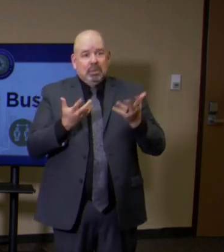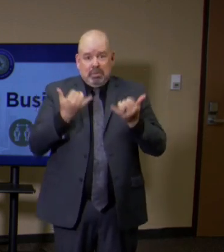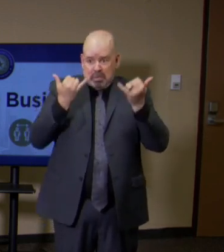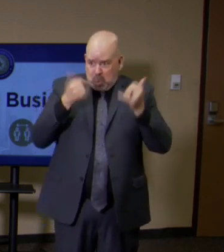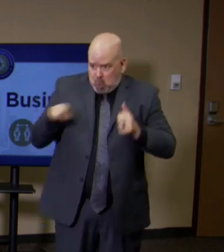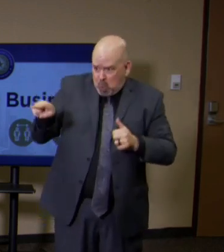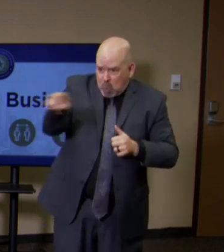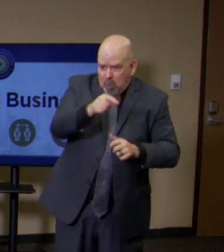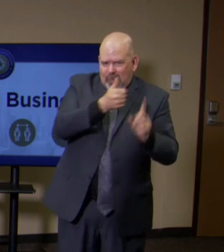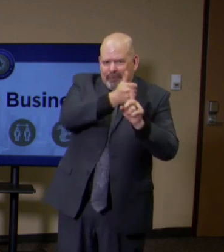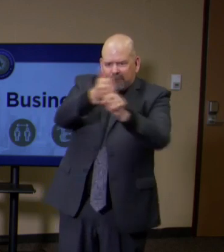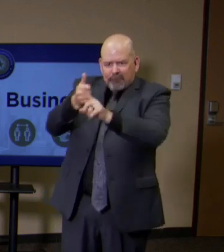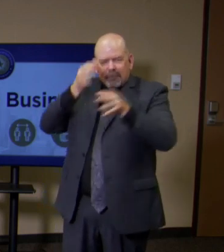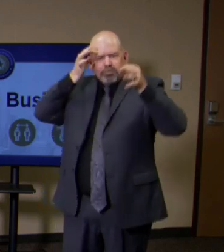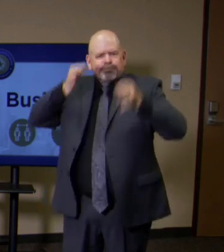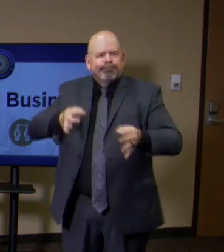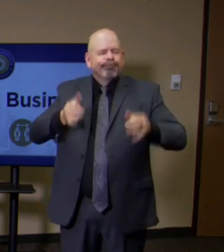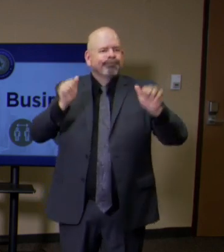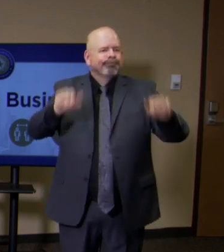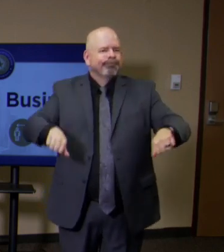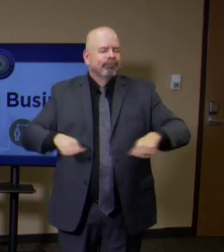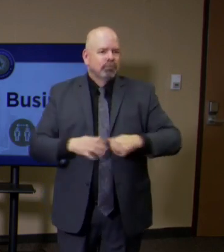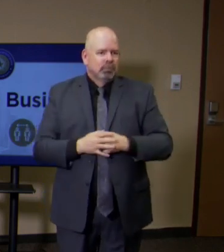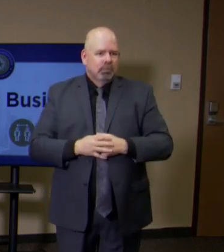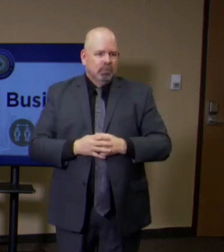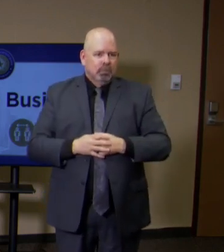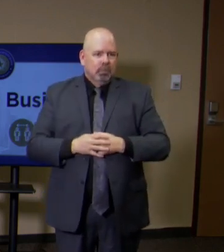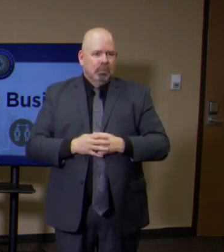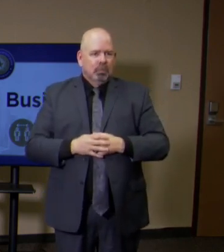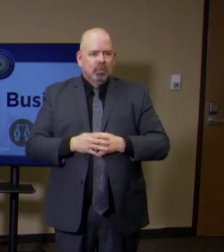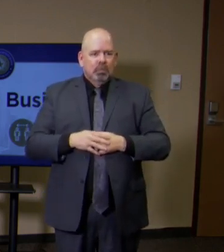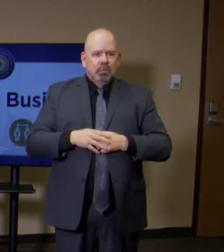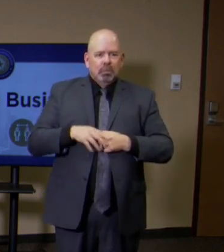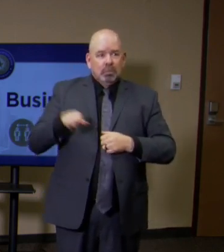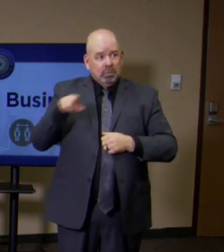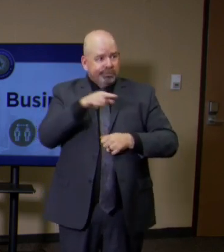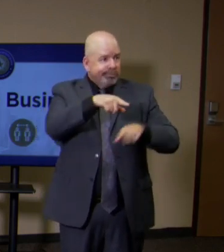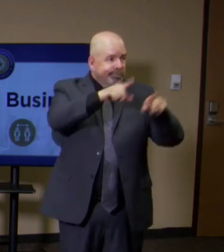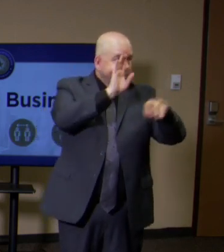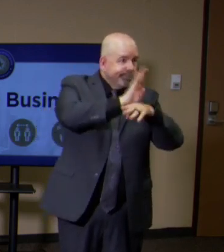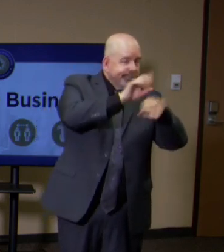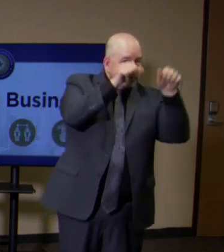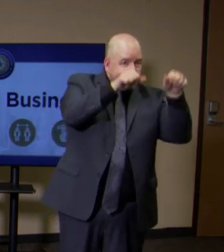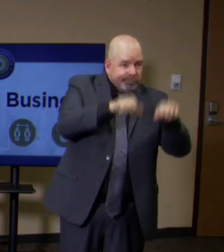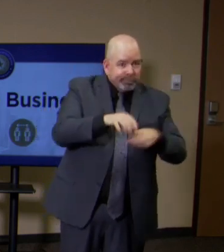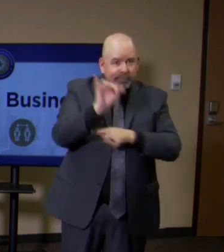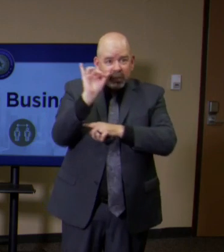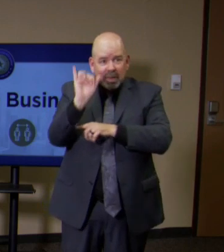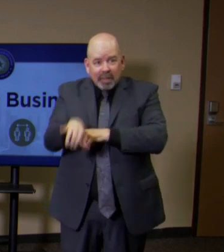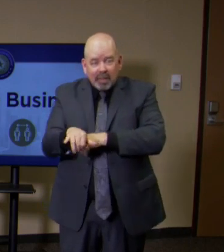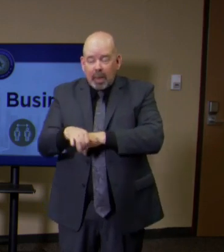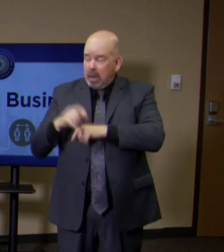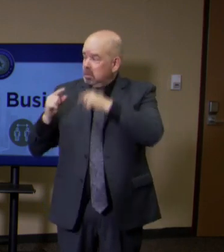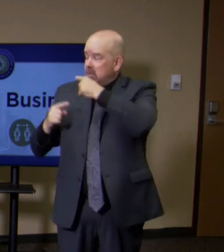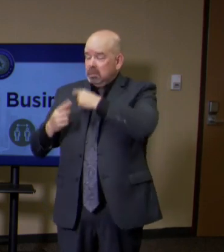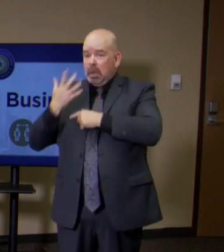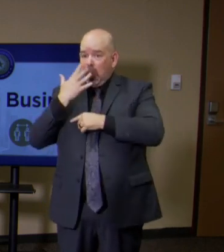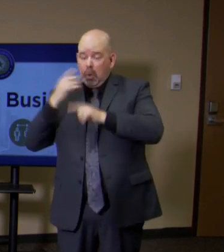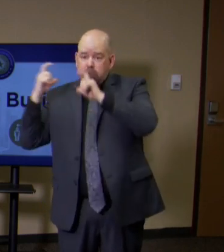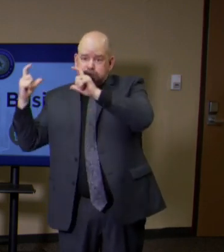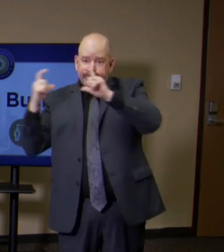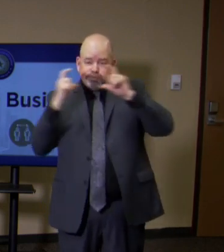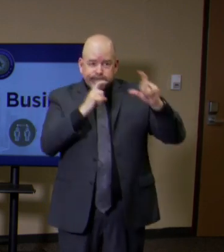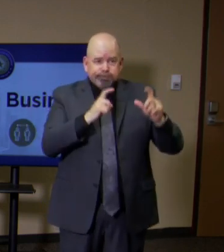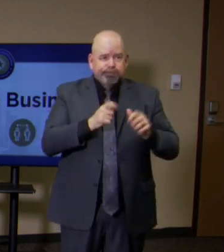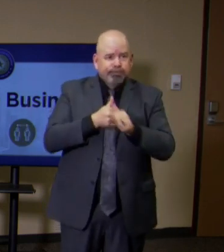with stay safe business. We're going to give you color-coded charts. We're going to make every effort to give you the